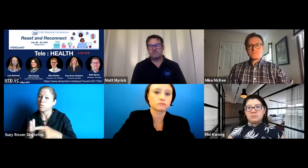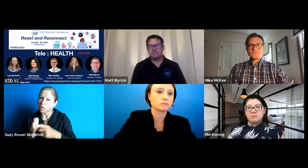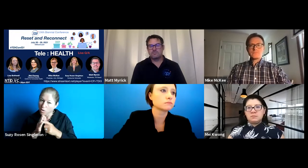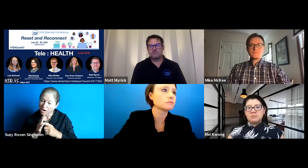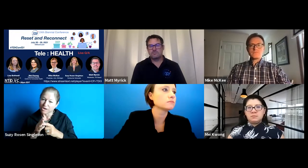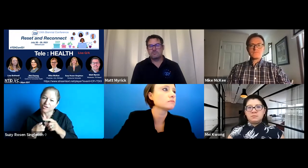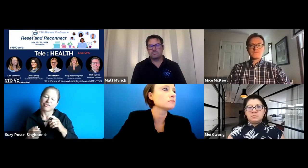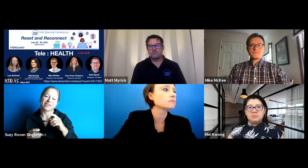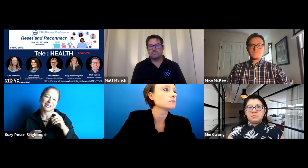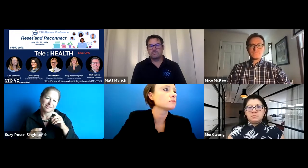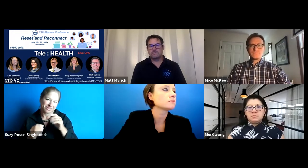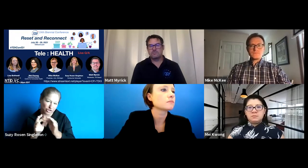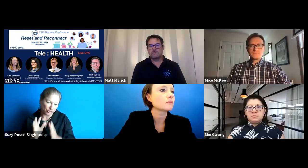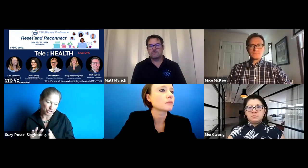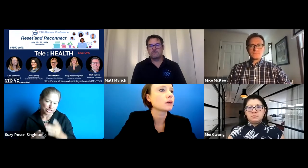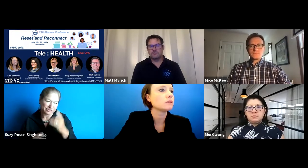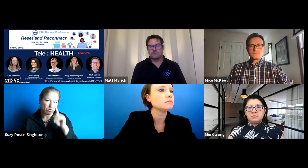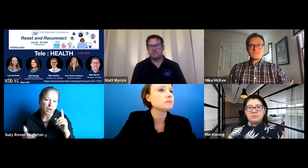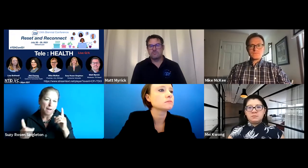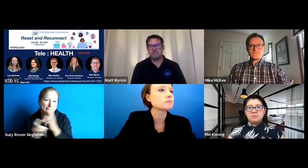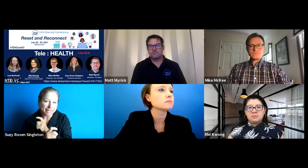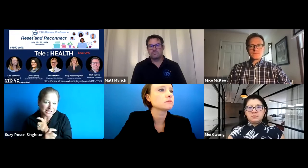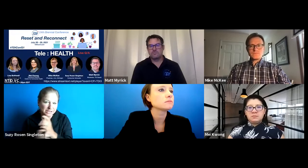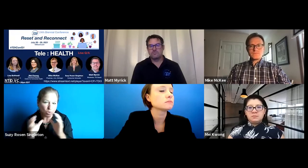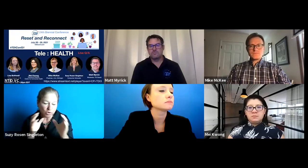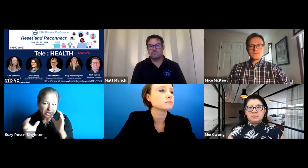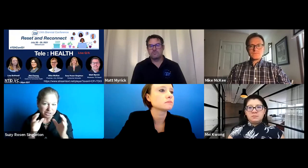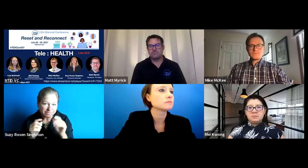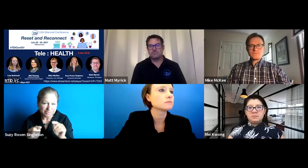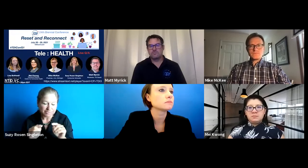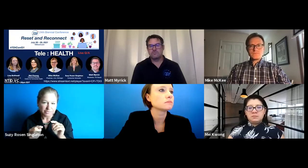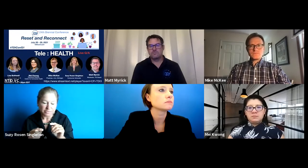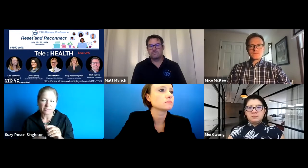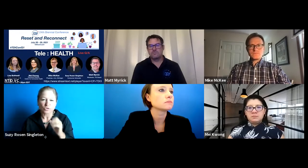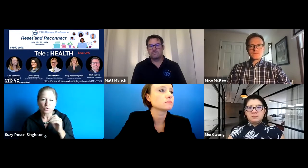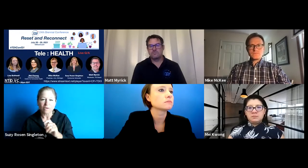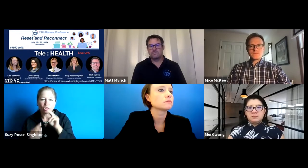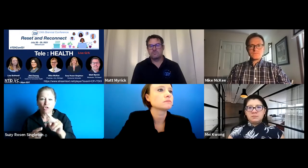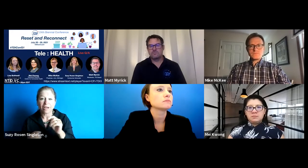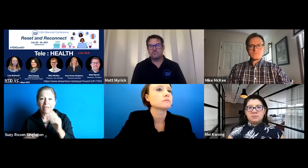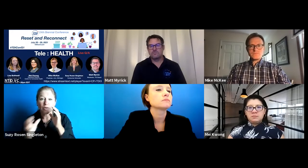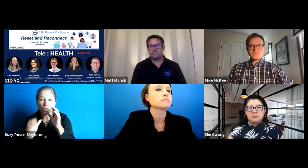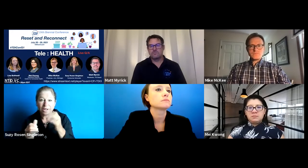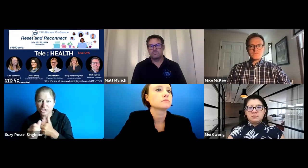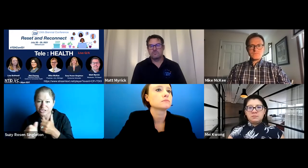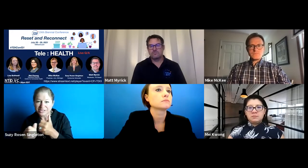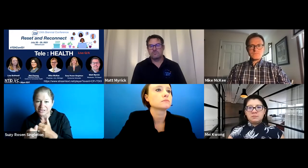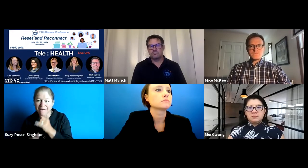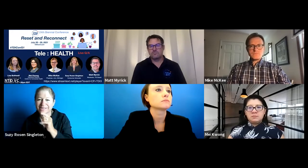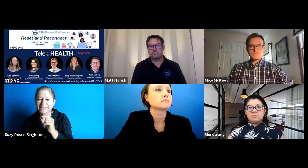was published then to mean requiring interpreters for complex